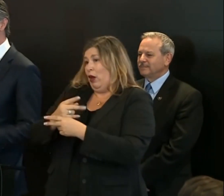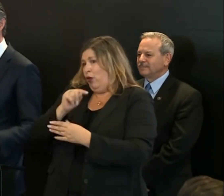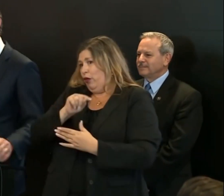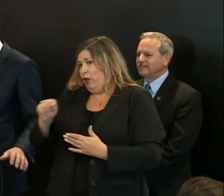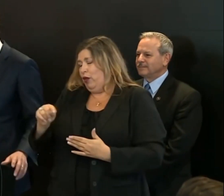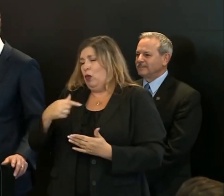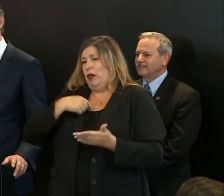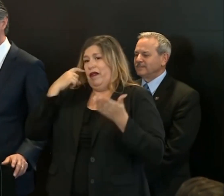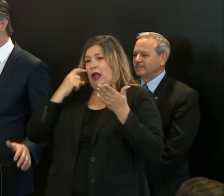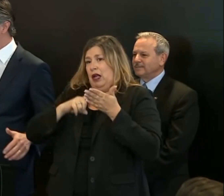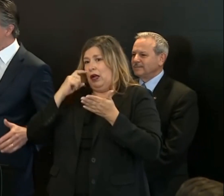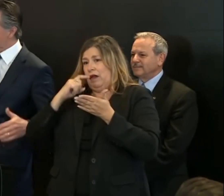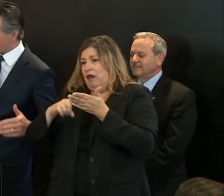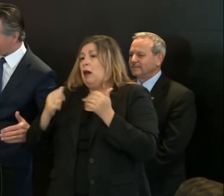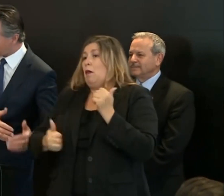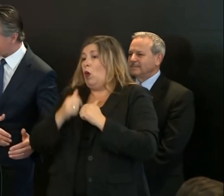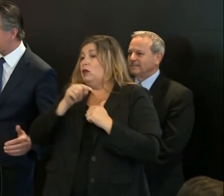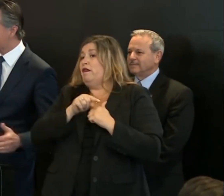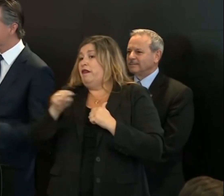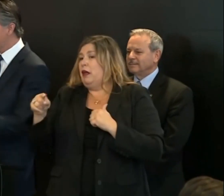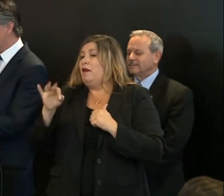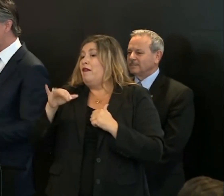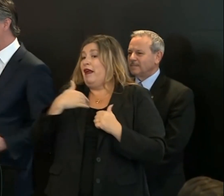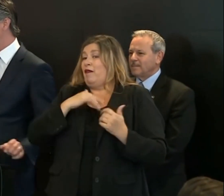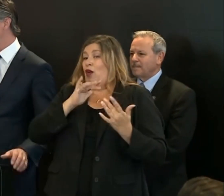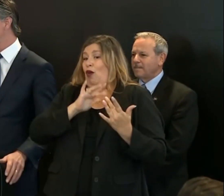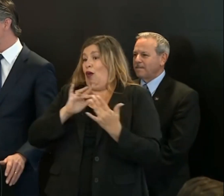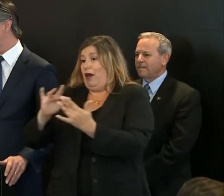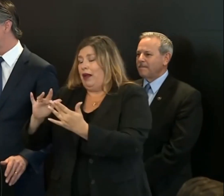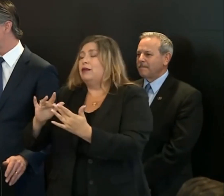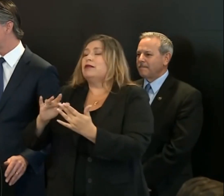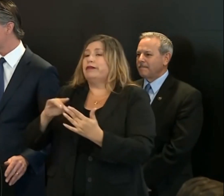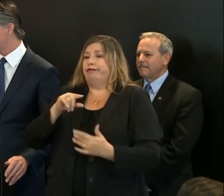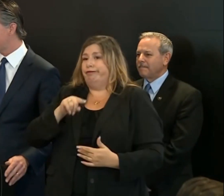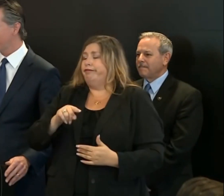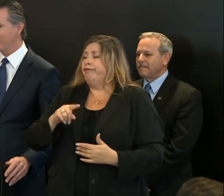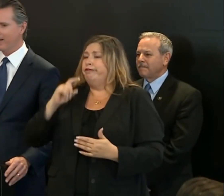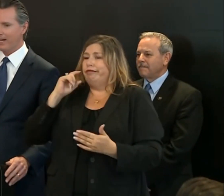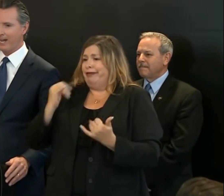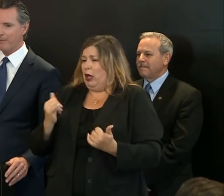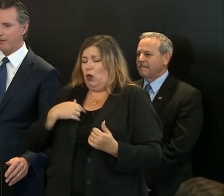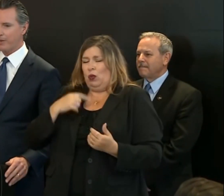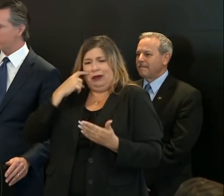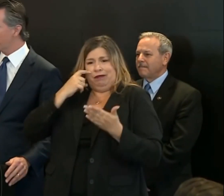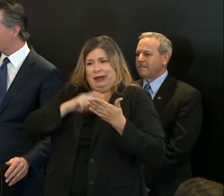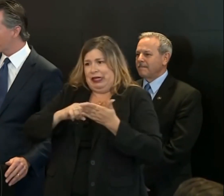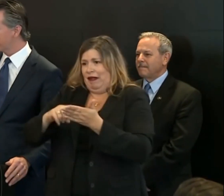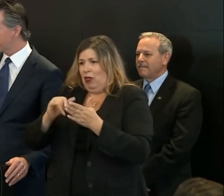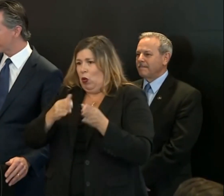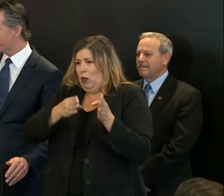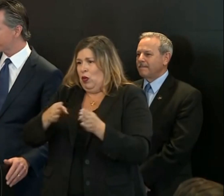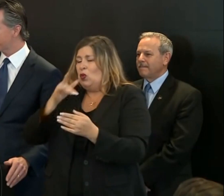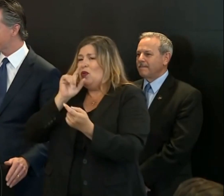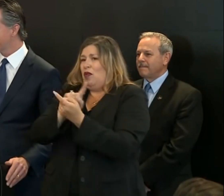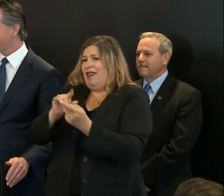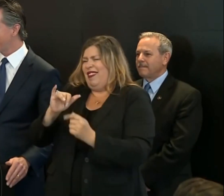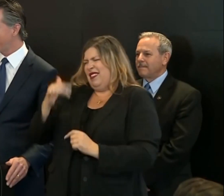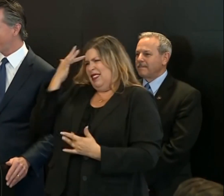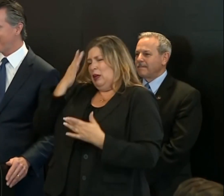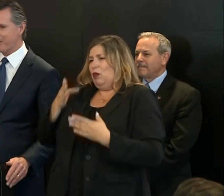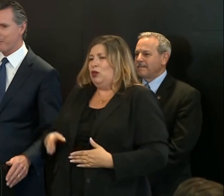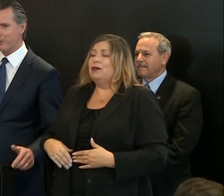identified the vast majority of them, and to the extent they had contacts, they are being identified in real time. These are the pros and